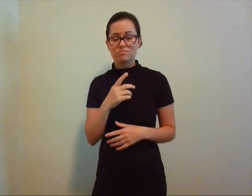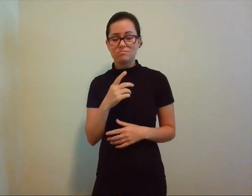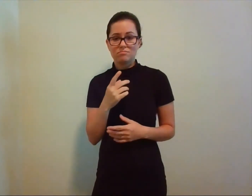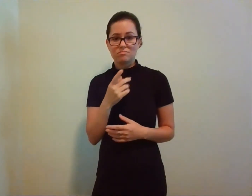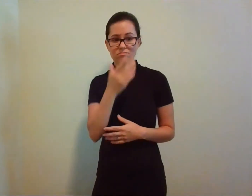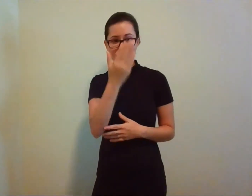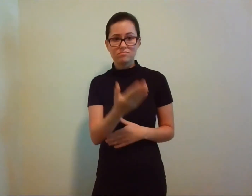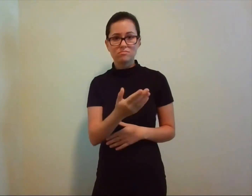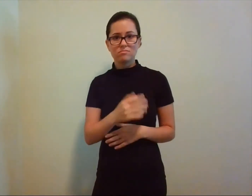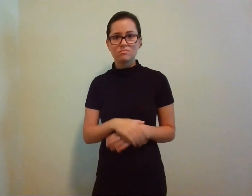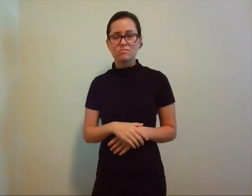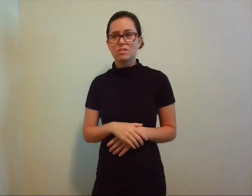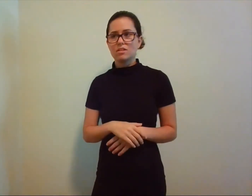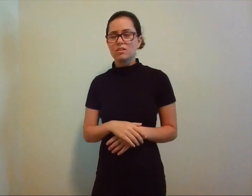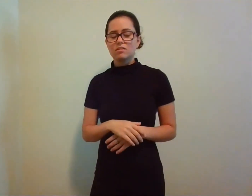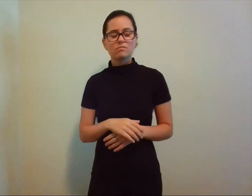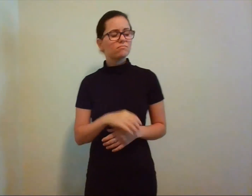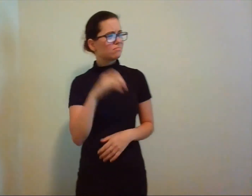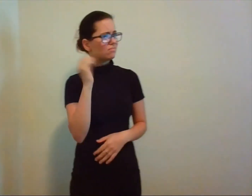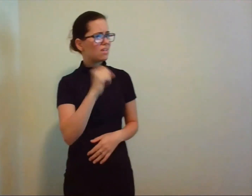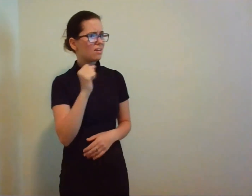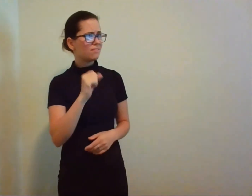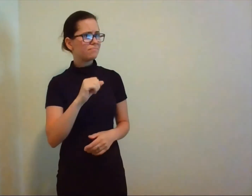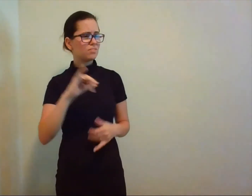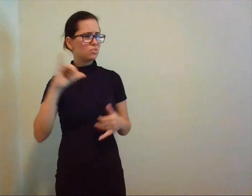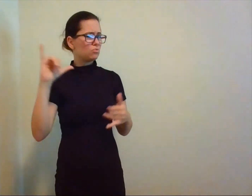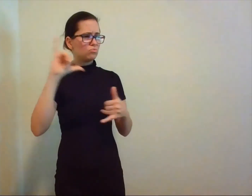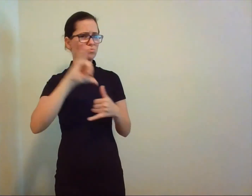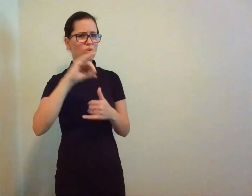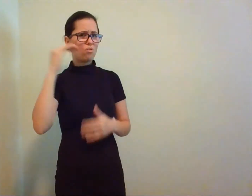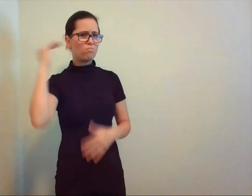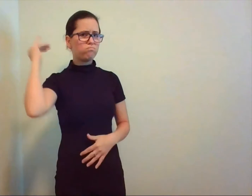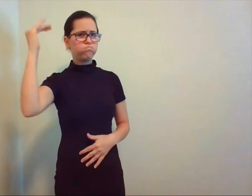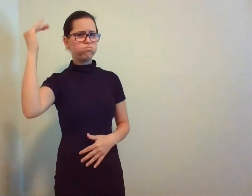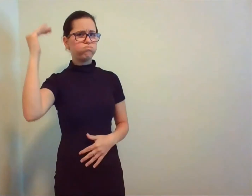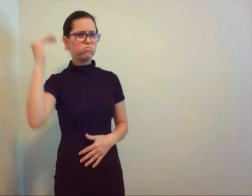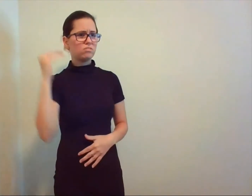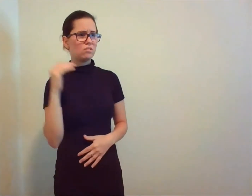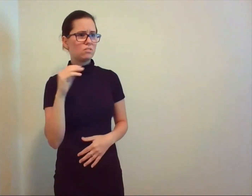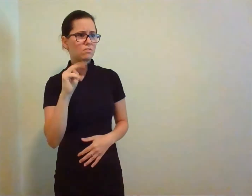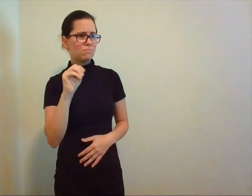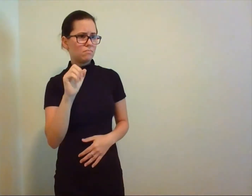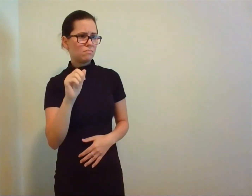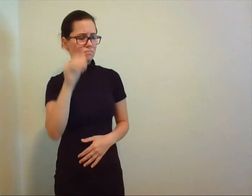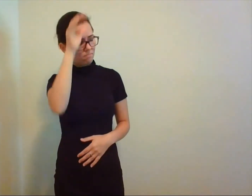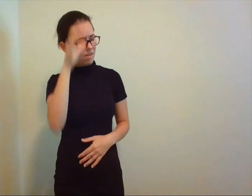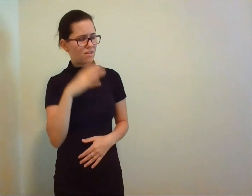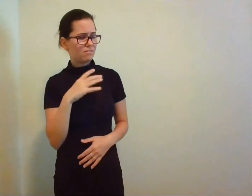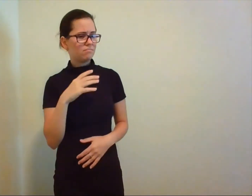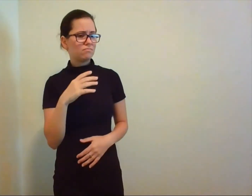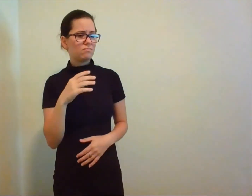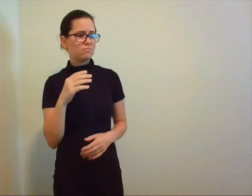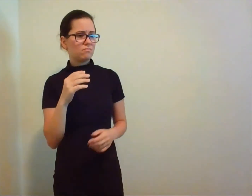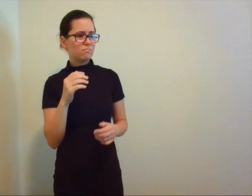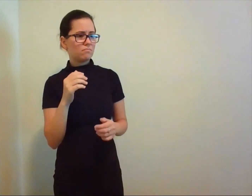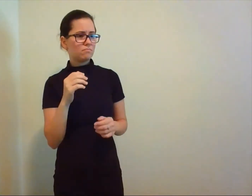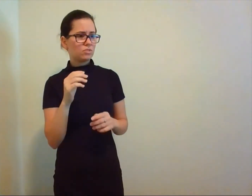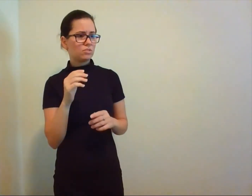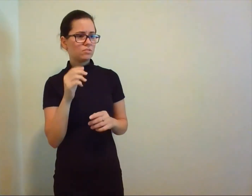super funny, and he would, he had a license plate on his car that said, "Man." But then, and every time he